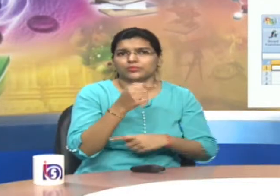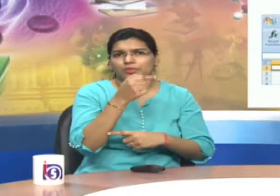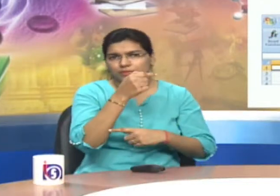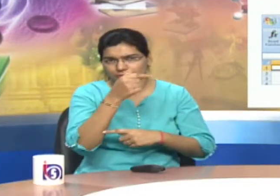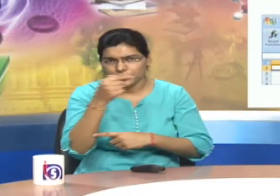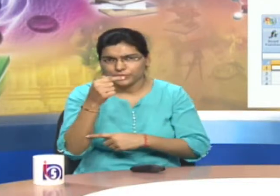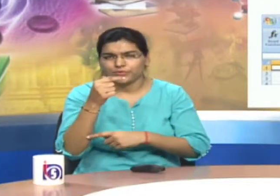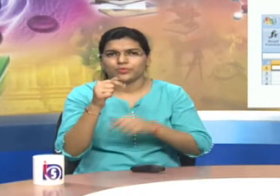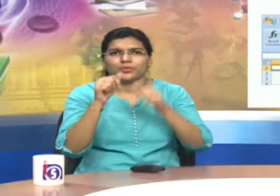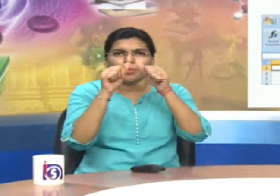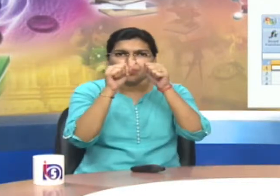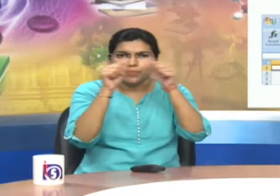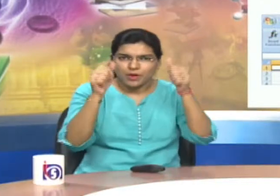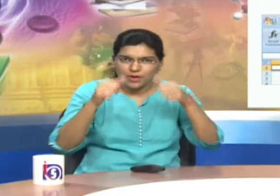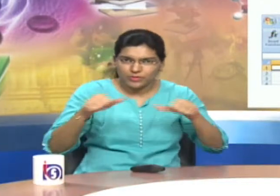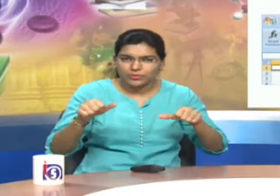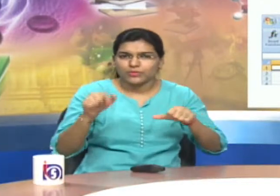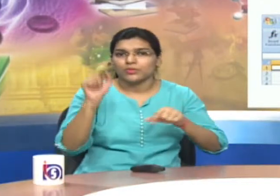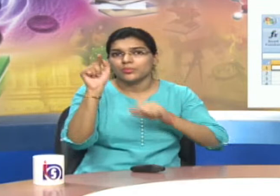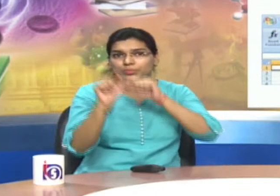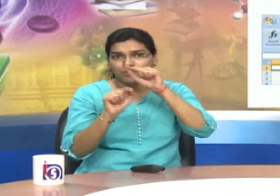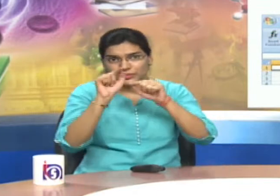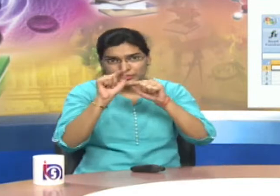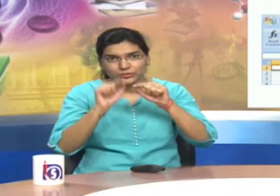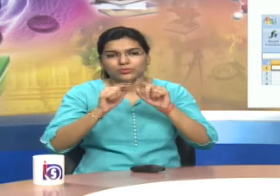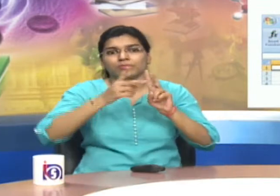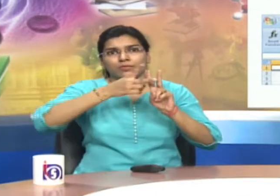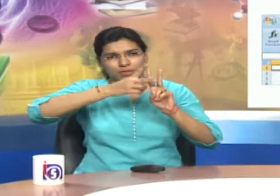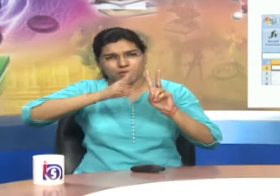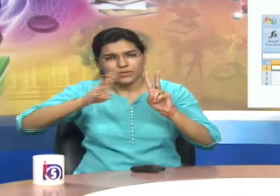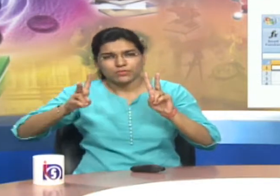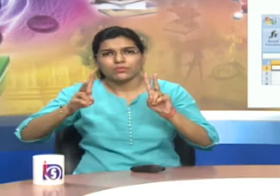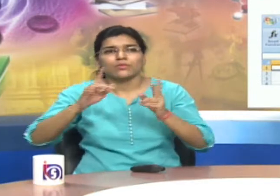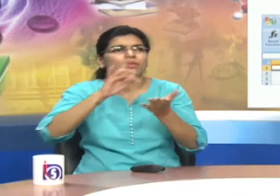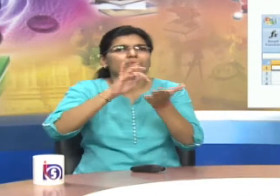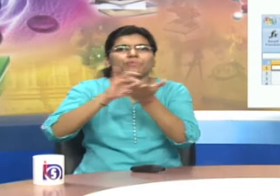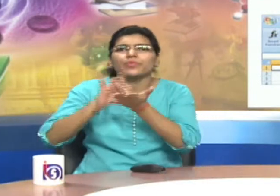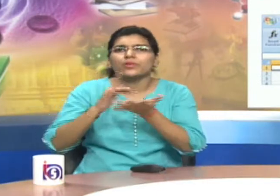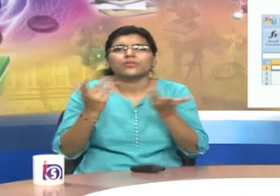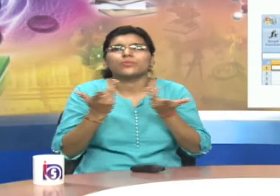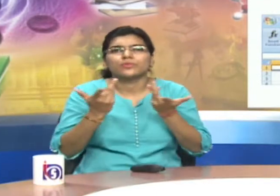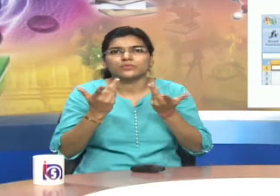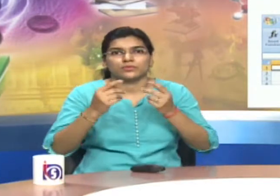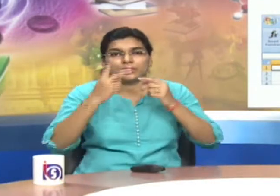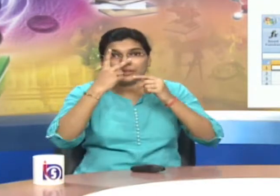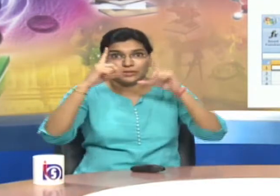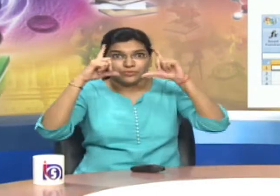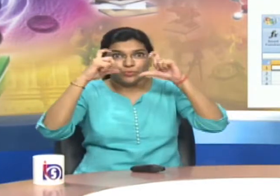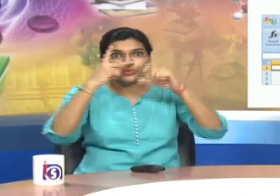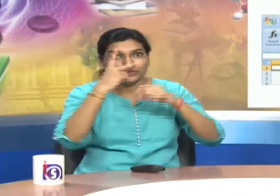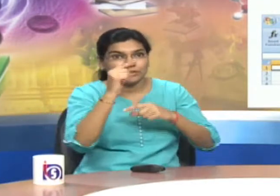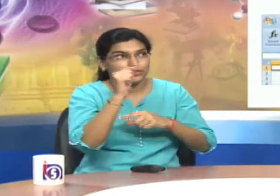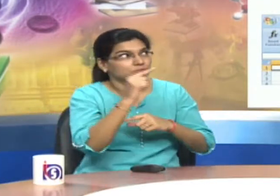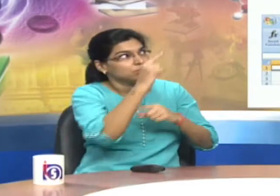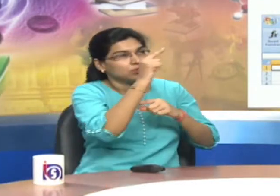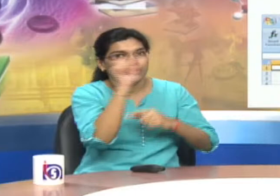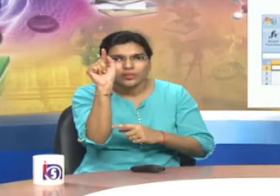So apart from this sum total, there are other functions also, like